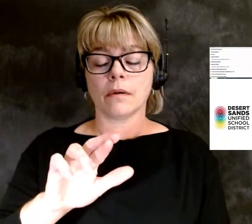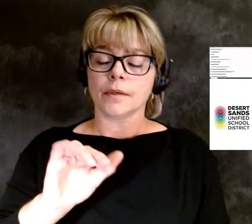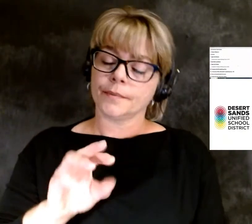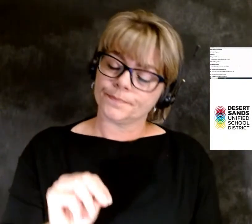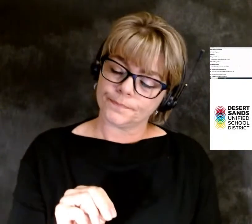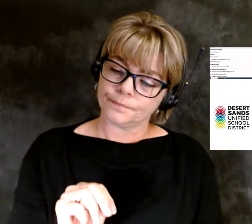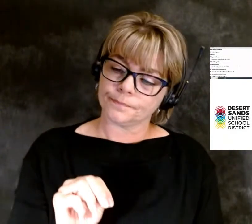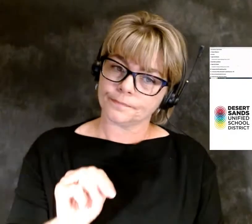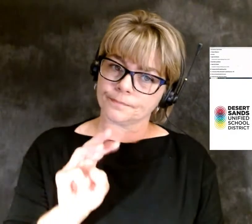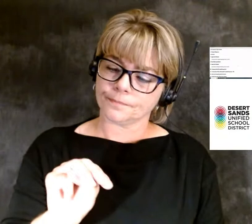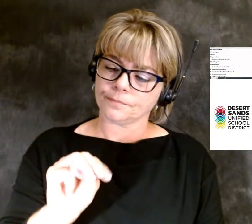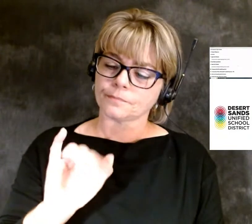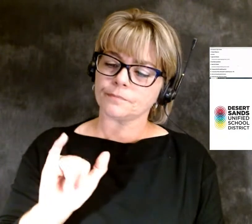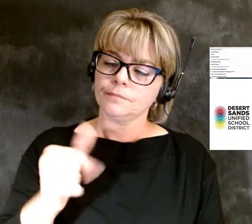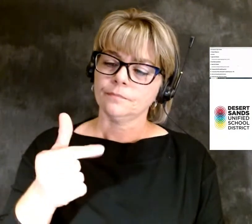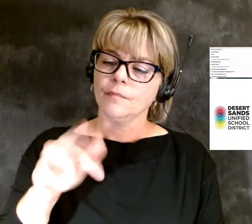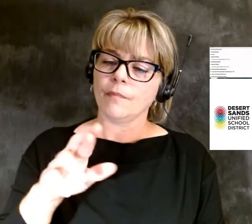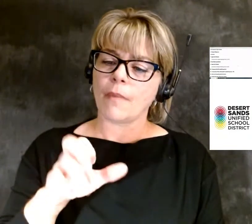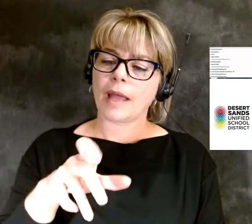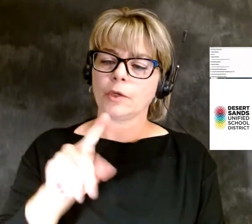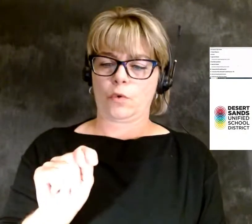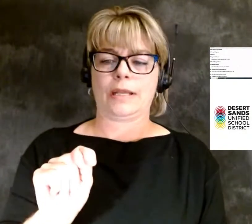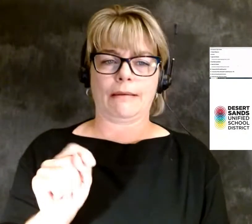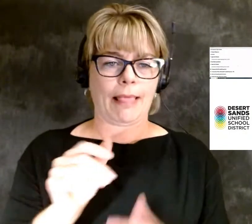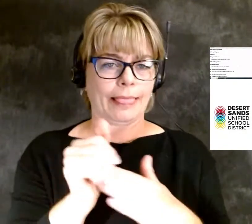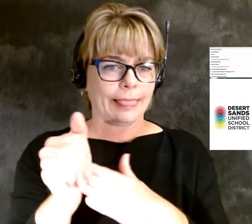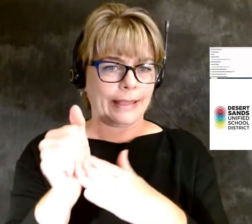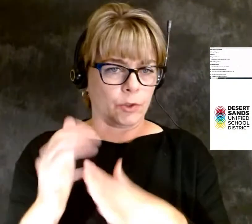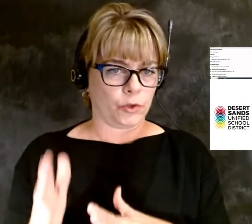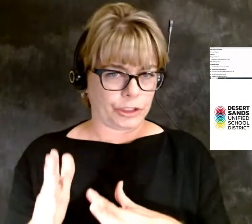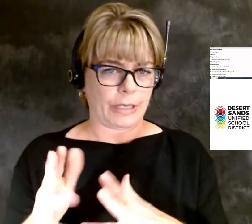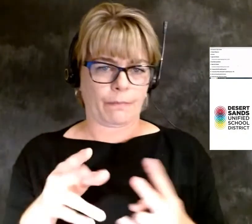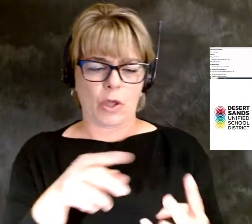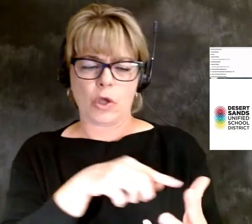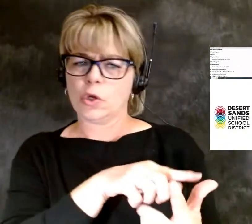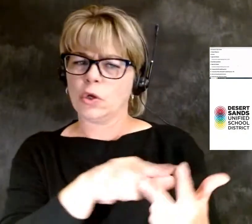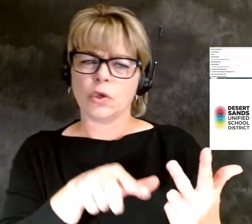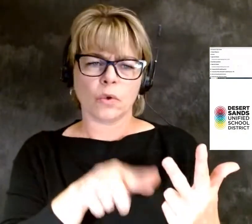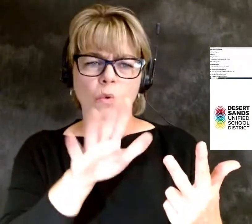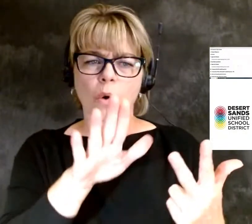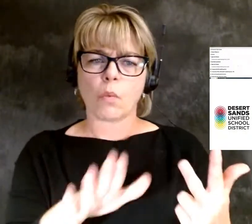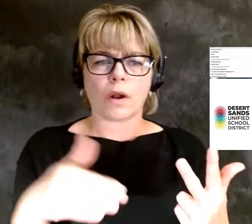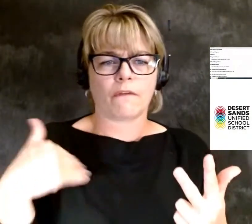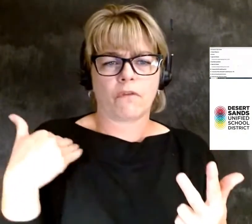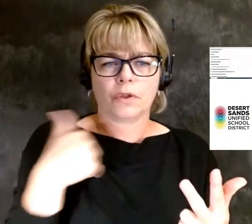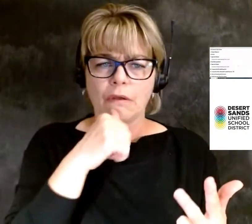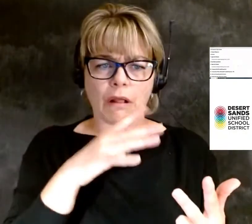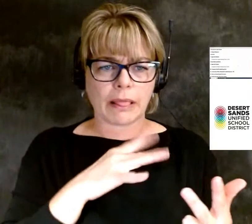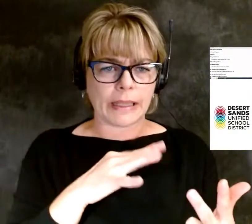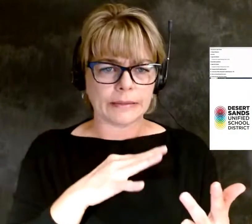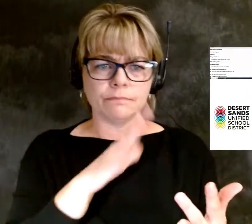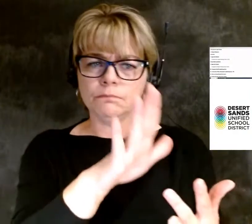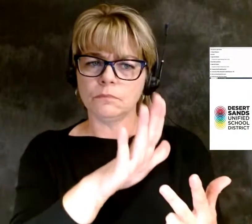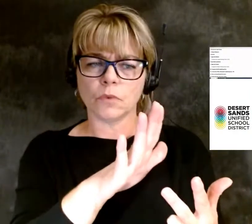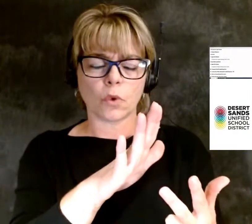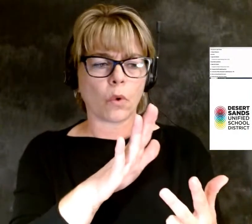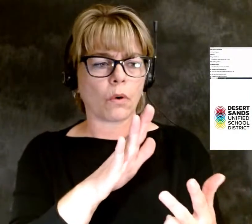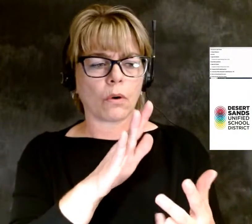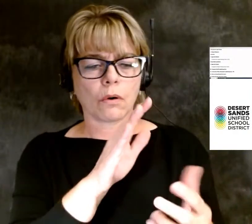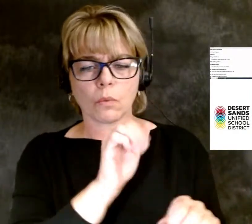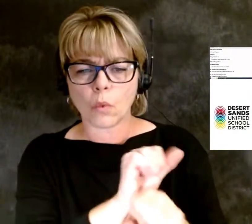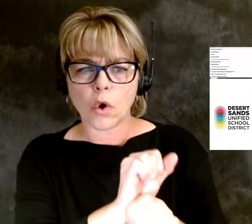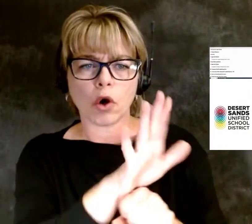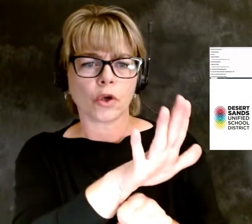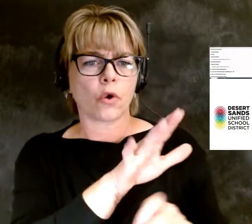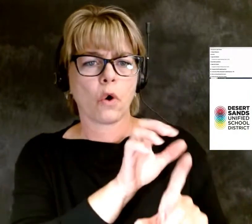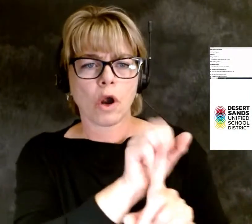are certainly amazing young ladies. We want to acknowledge your efforts and accomplishments. We wish you the best. And, you know, they